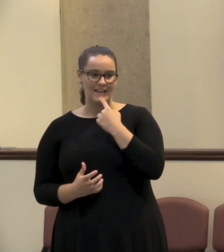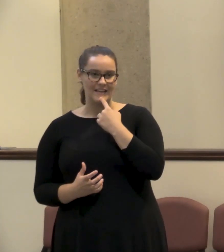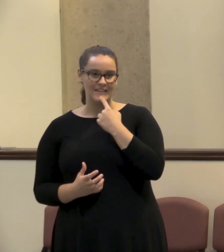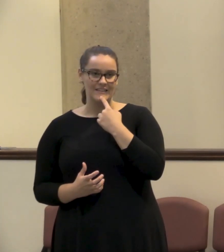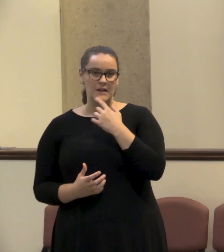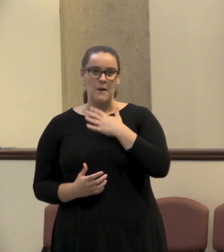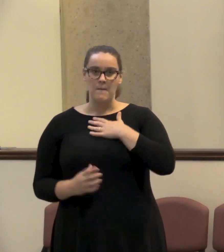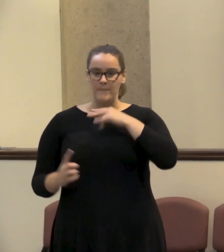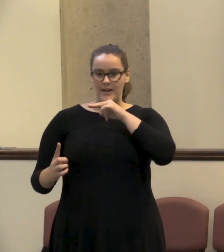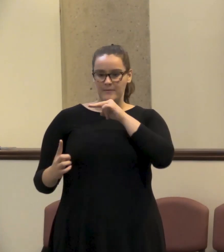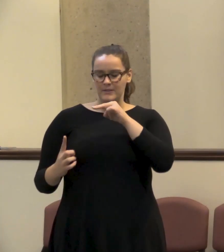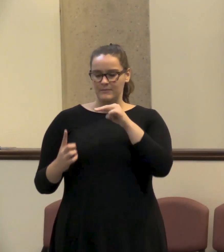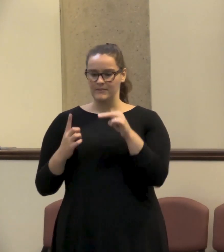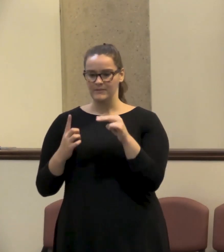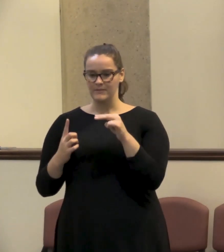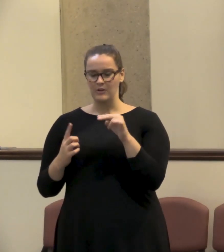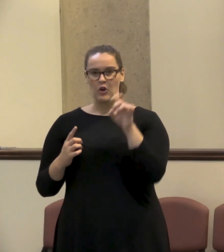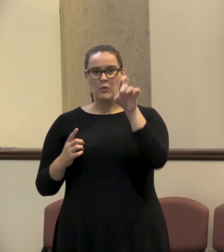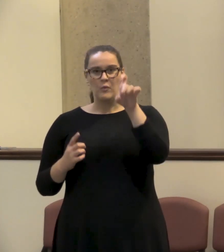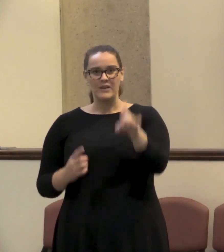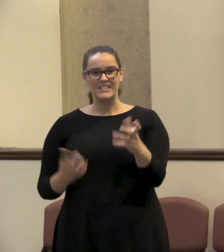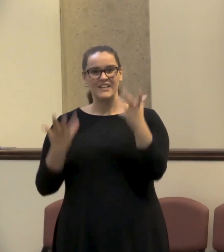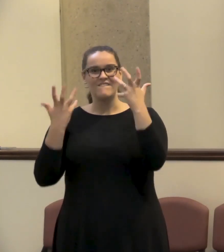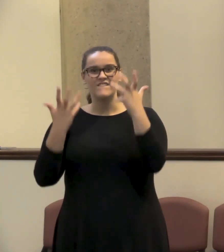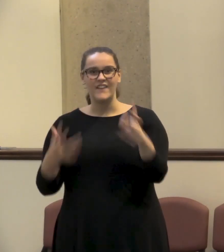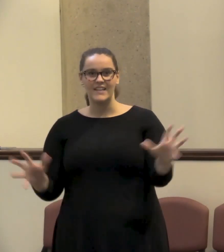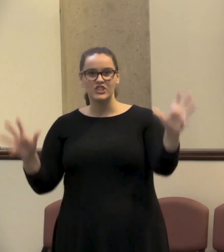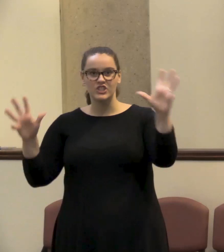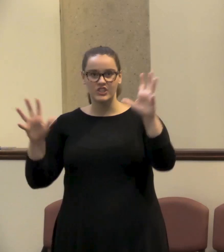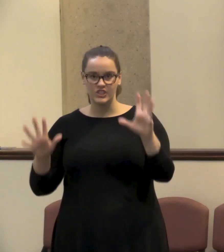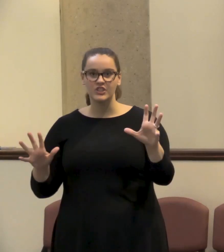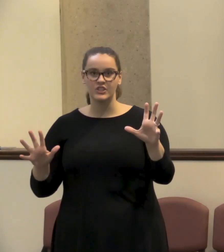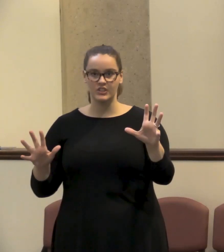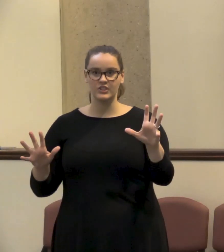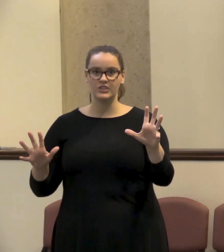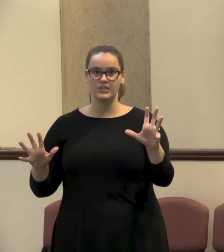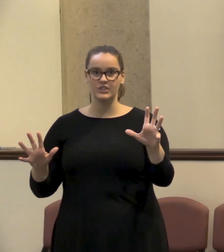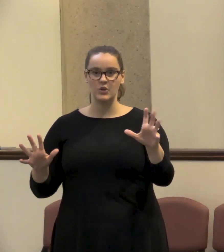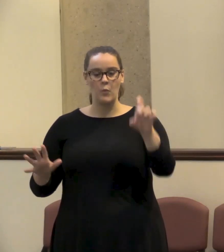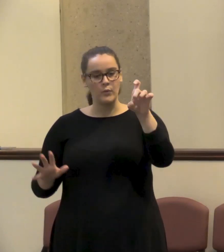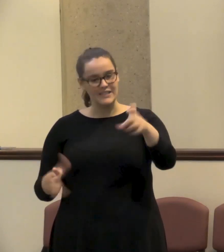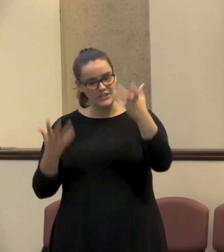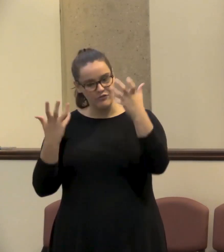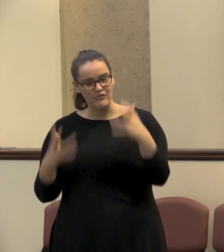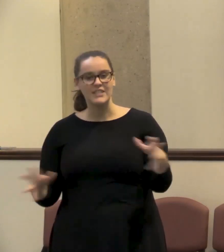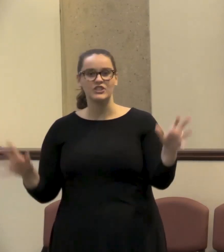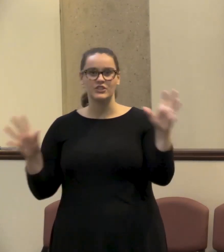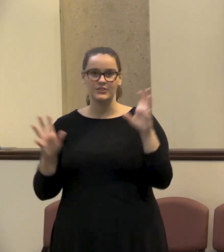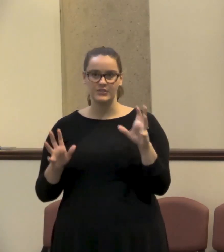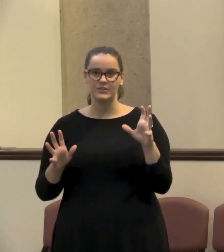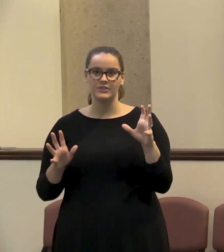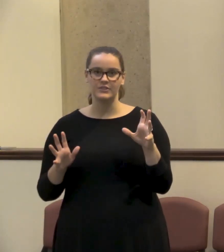we have to finish the job this time. We have to finish it.